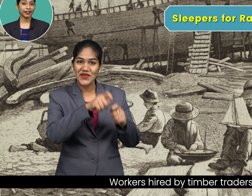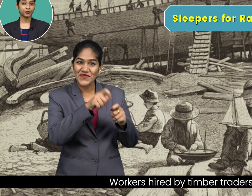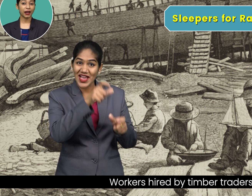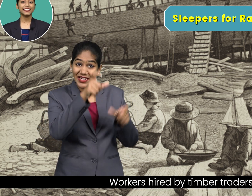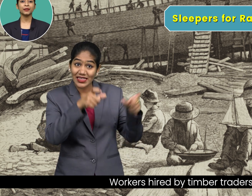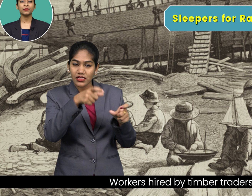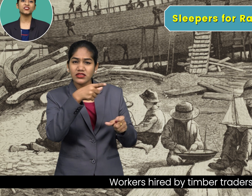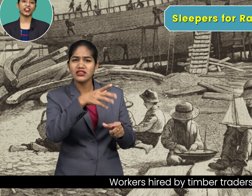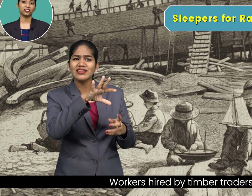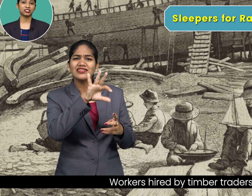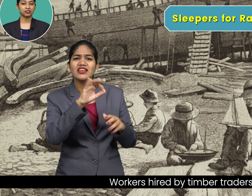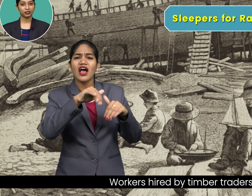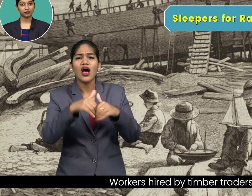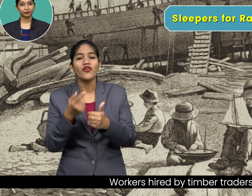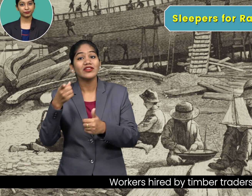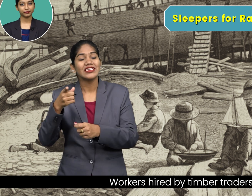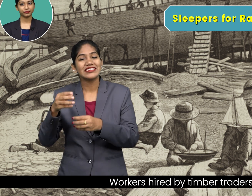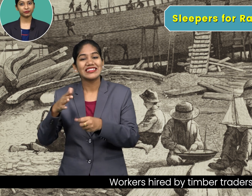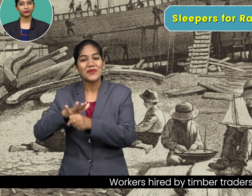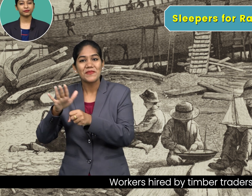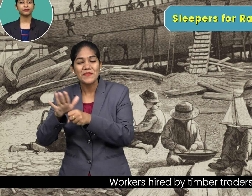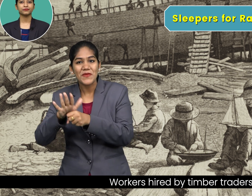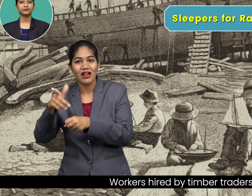Workers hired by timber traders